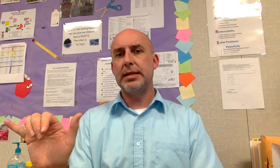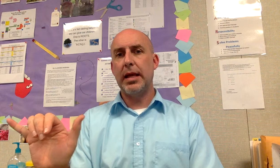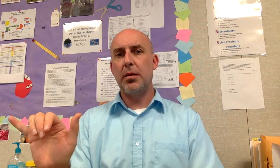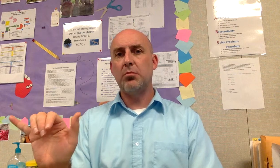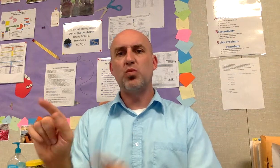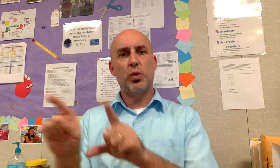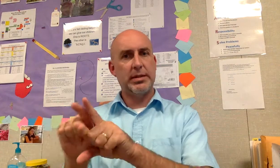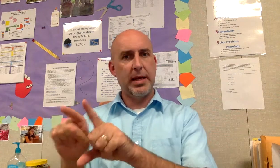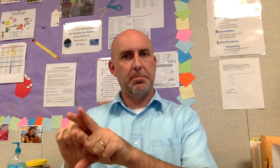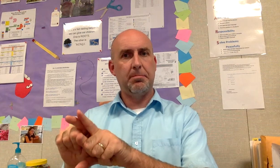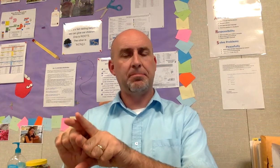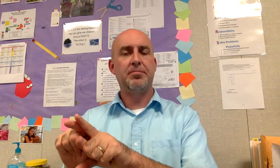same or same